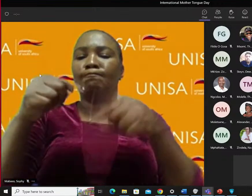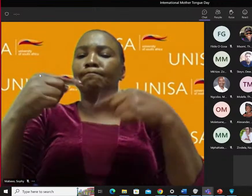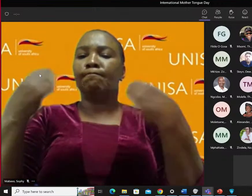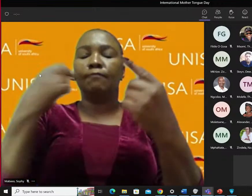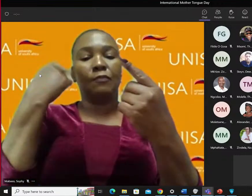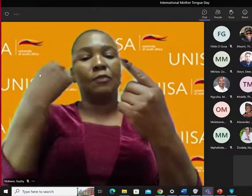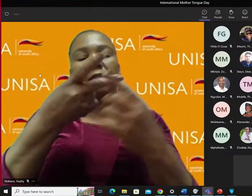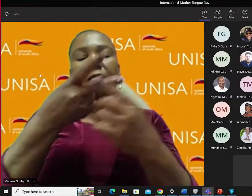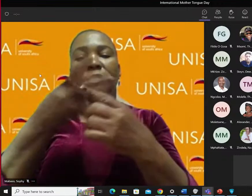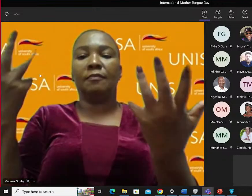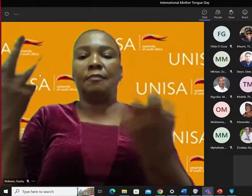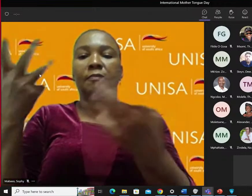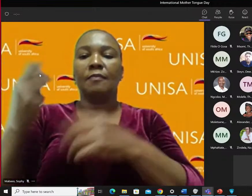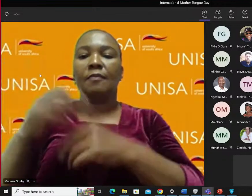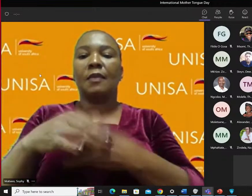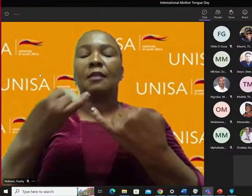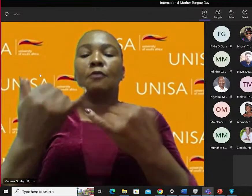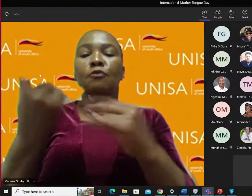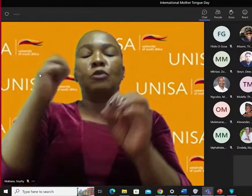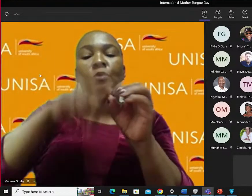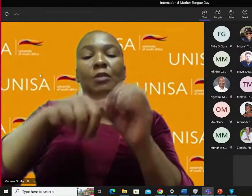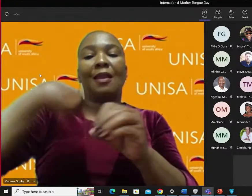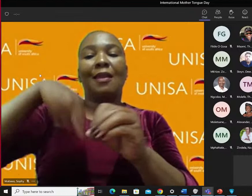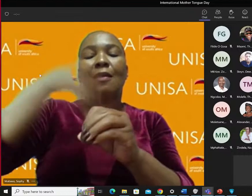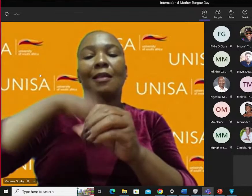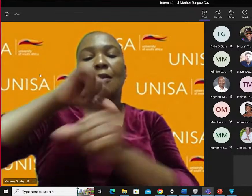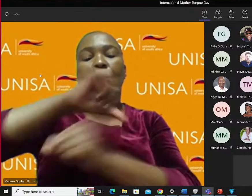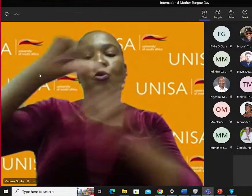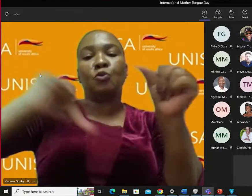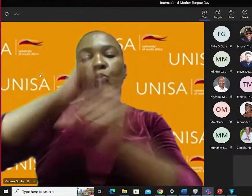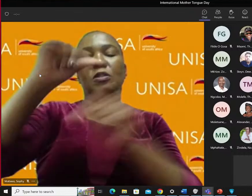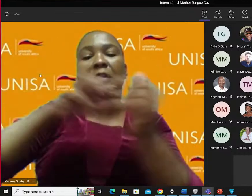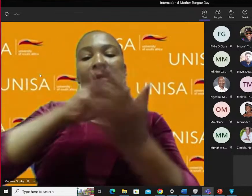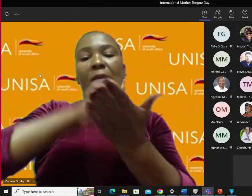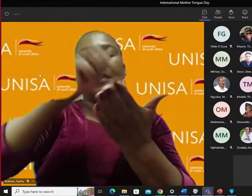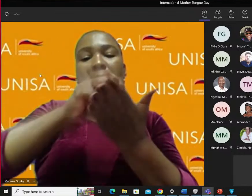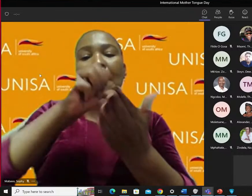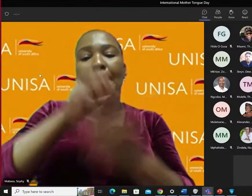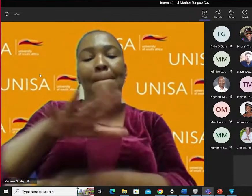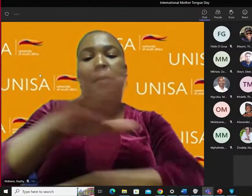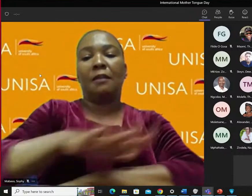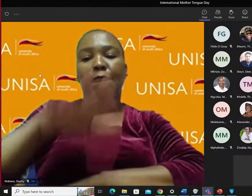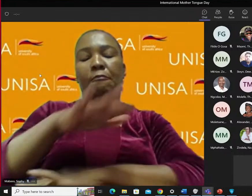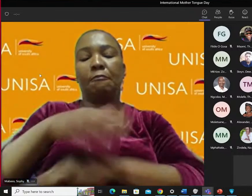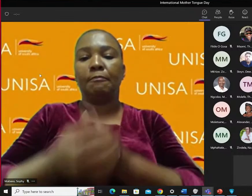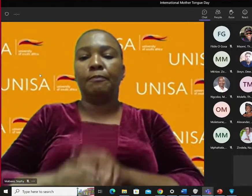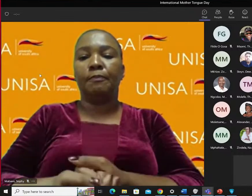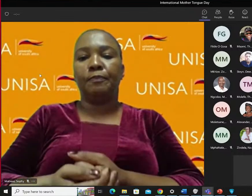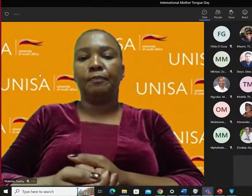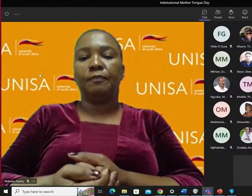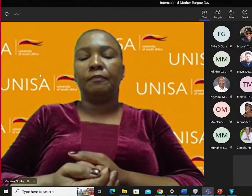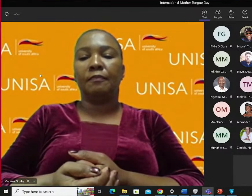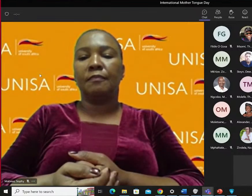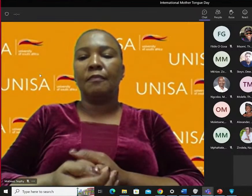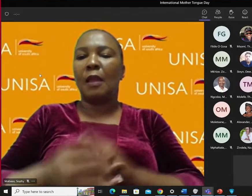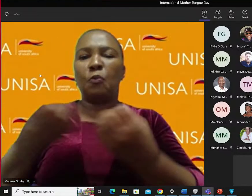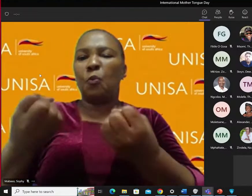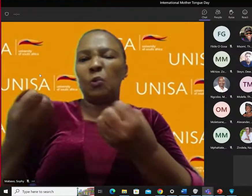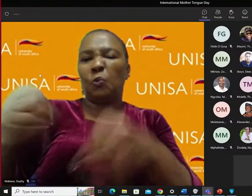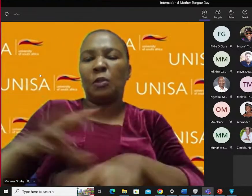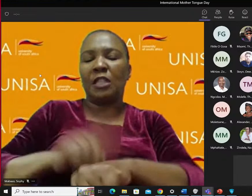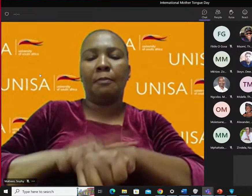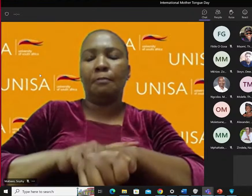us on social media platforms. Kiska sinyanako,